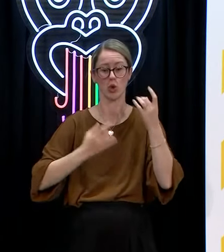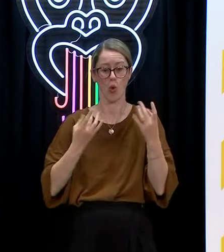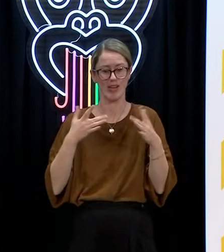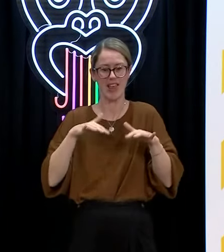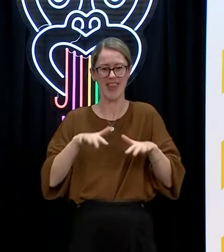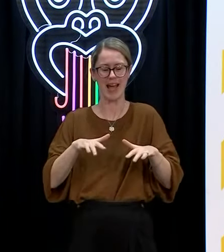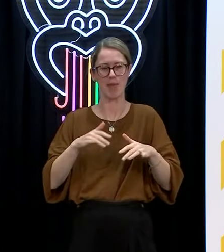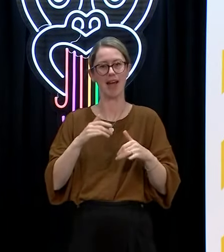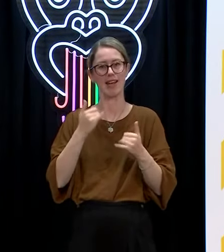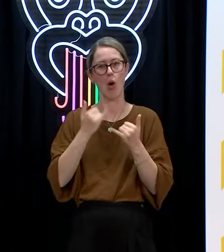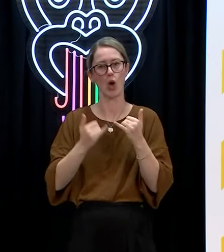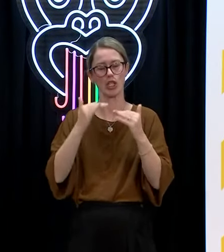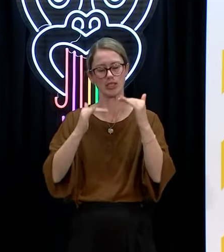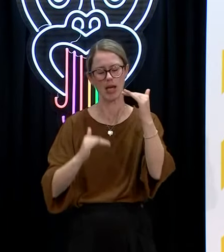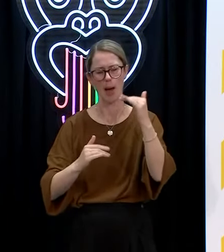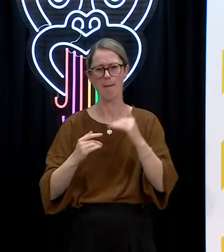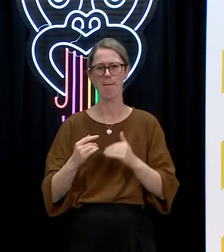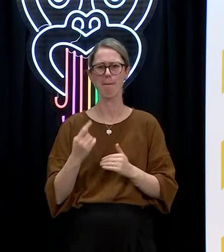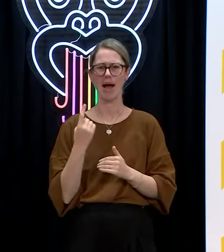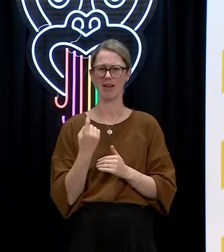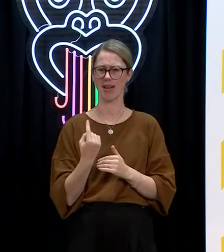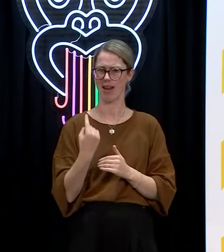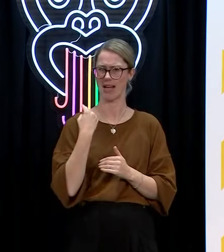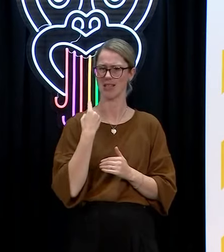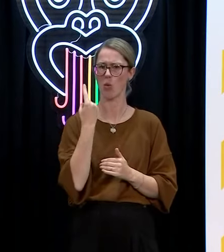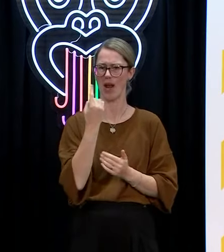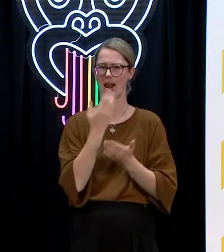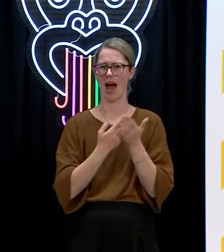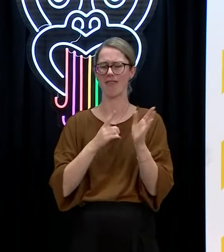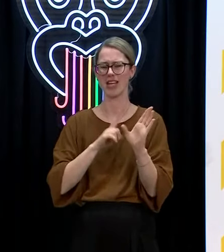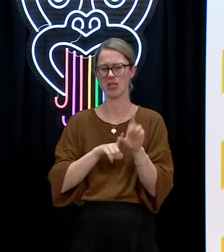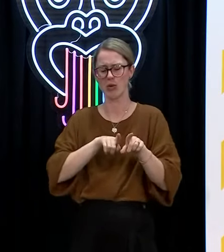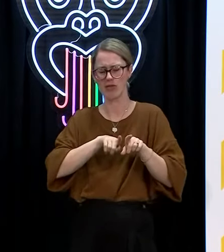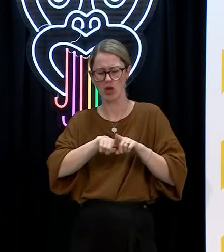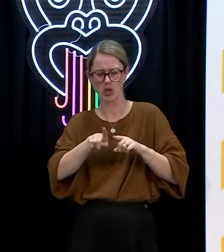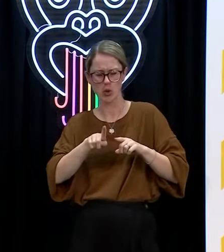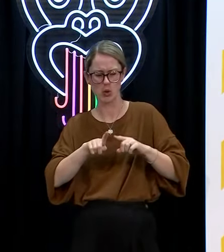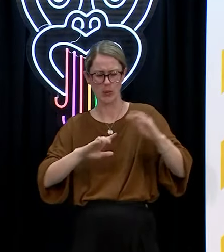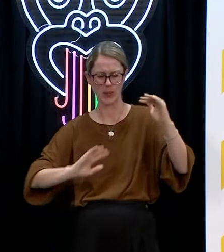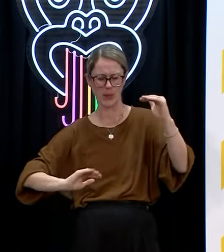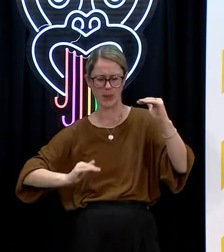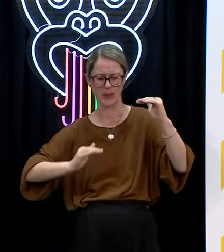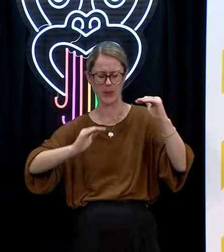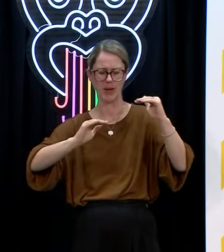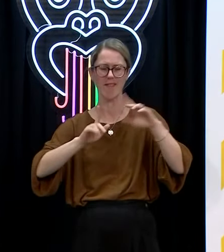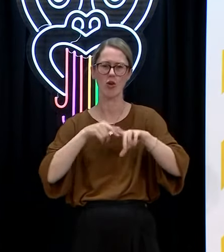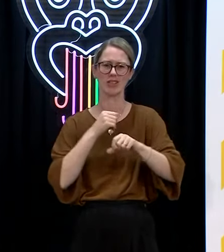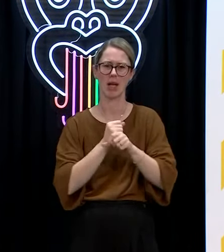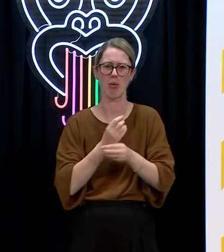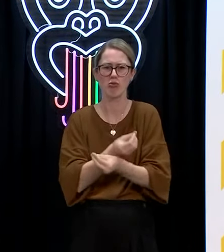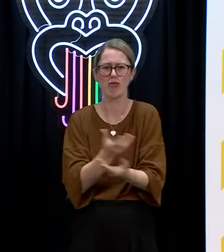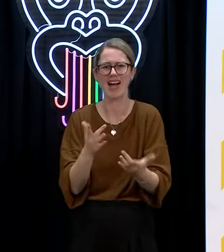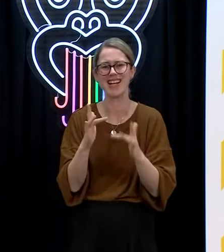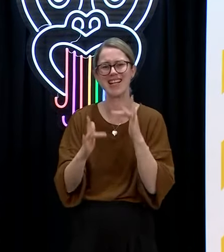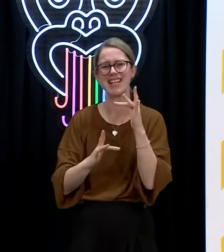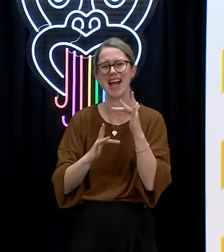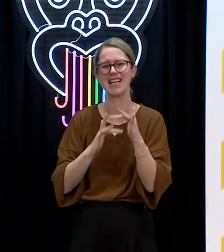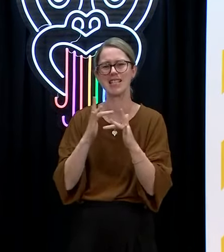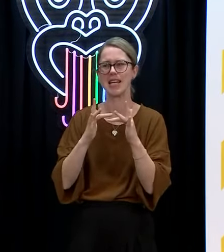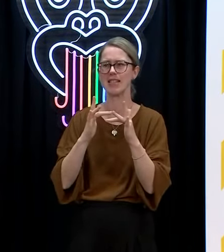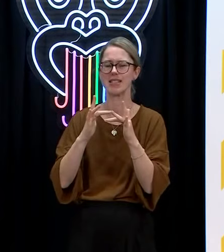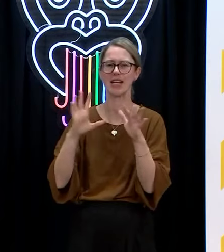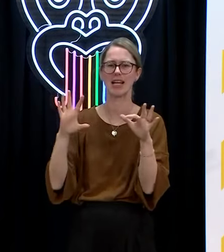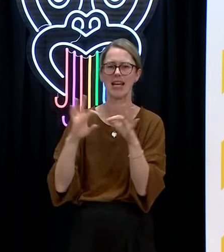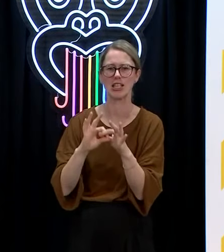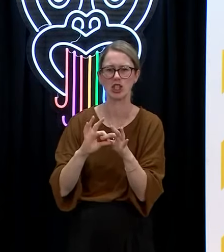of work over the last year and a half to start closing that digital divide with, getting internet connections to those households that didn't